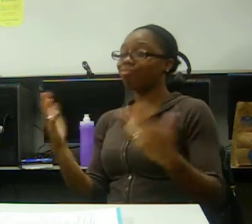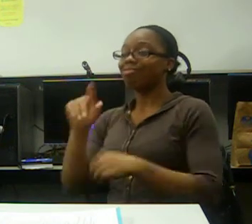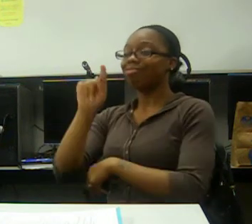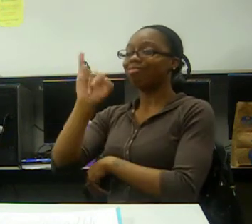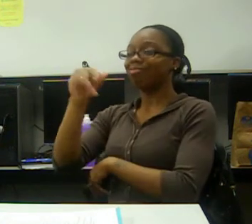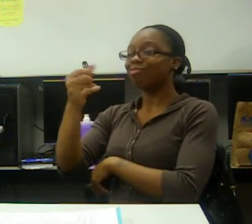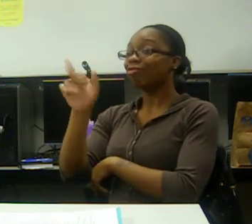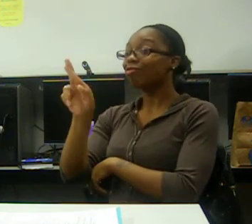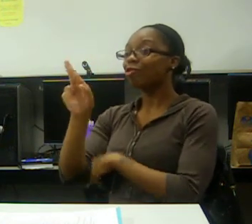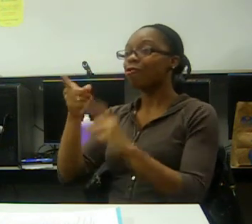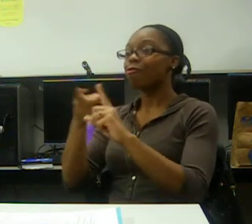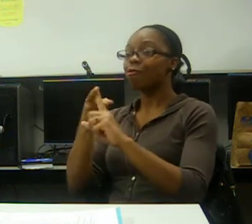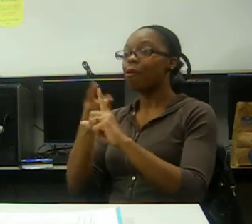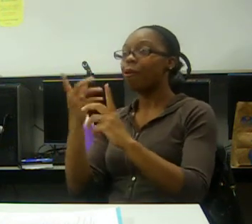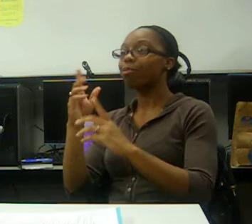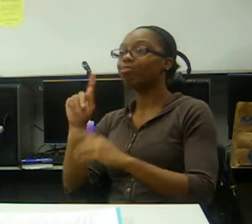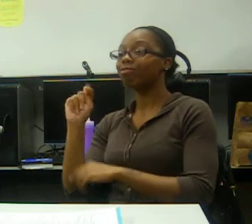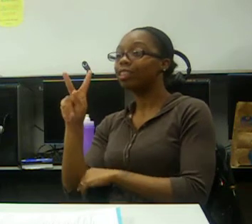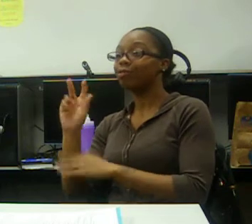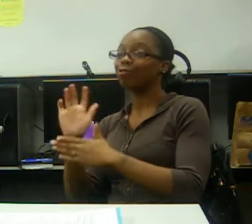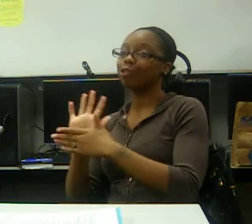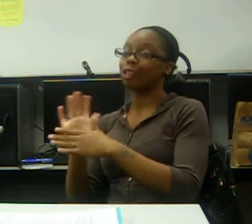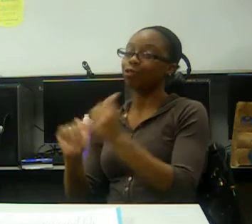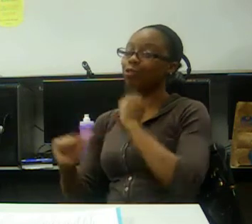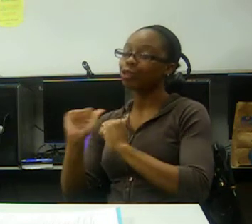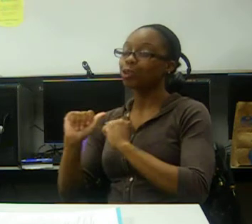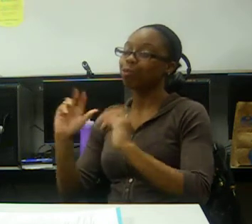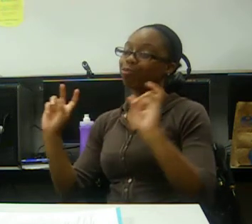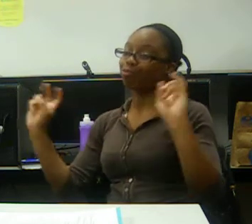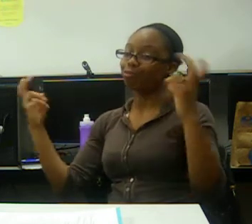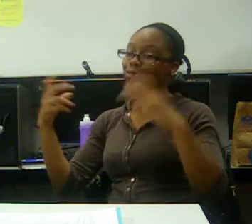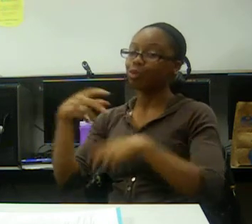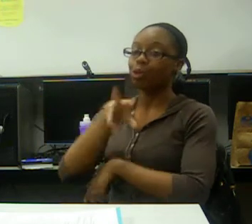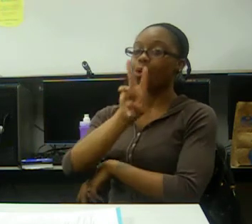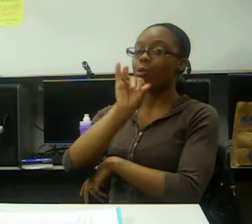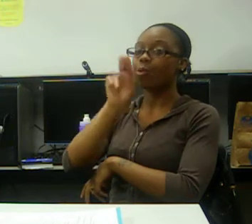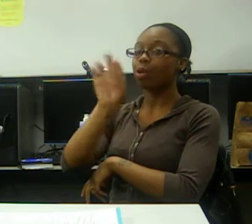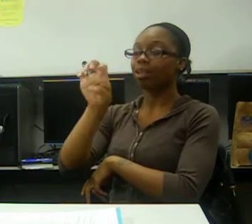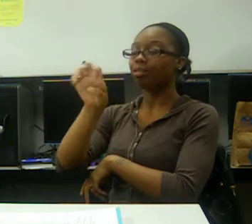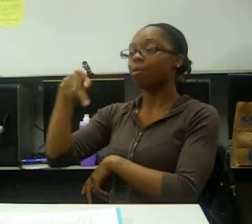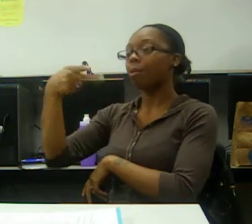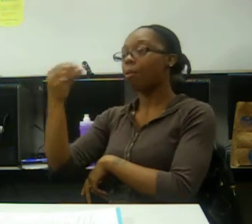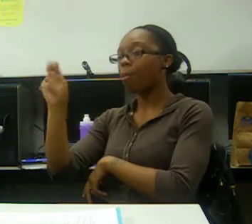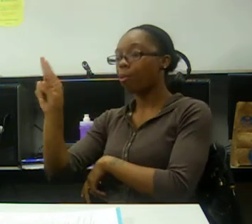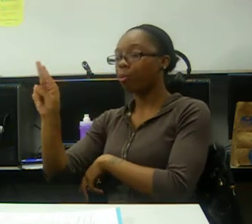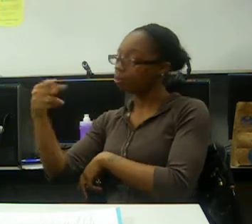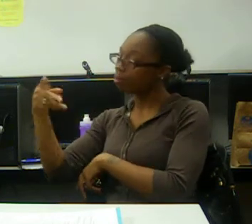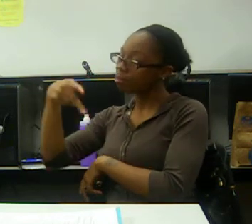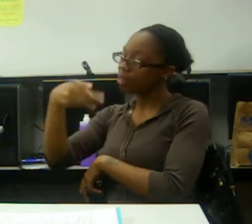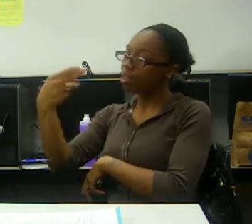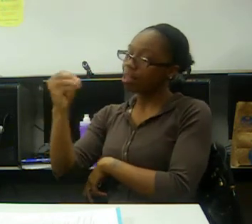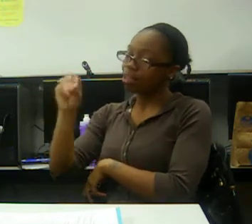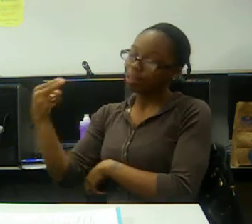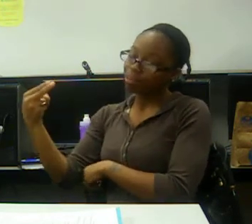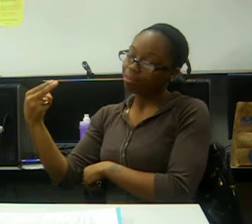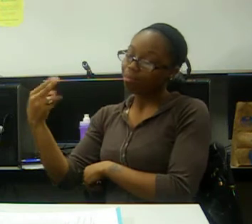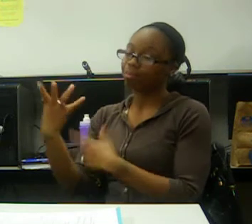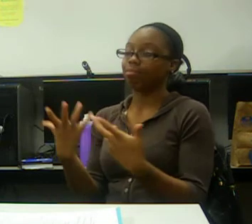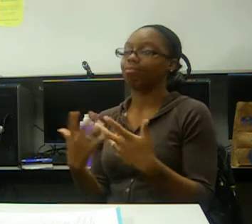And I remember we had just finished being at, I want to say, the Chippendale restaurant. And